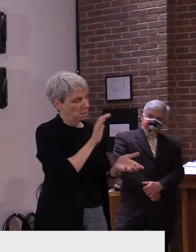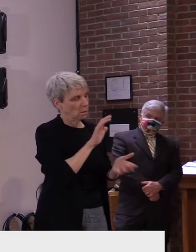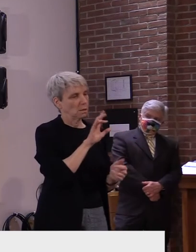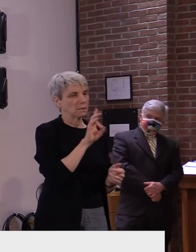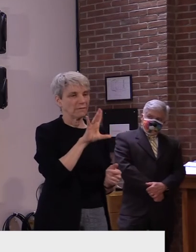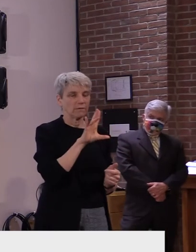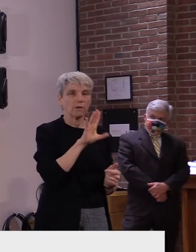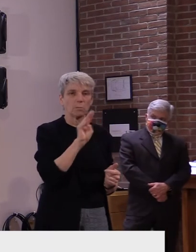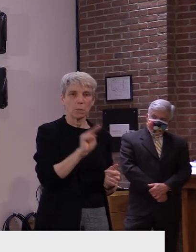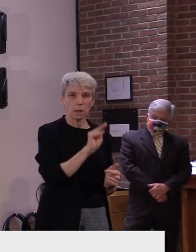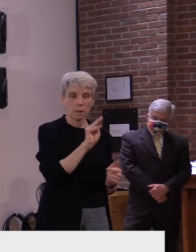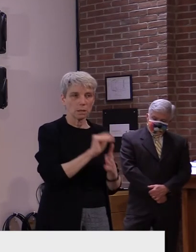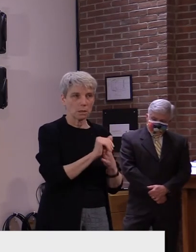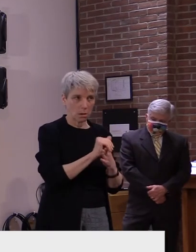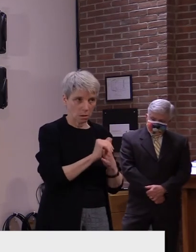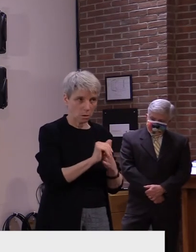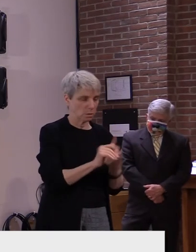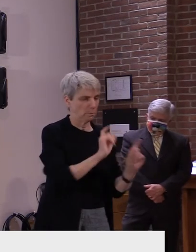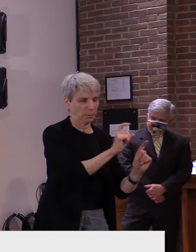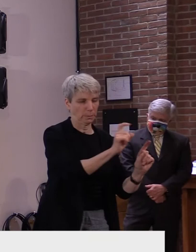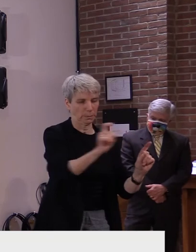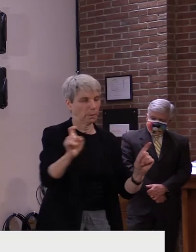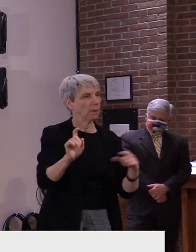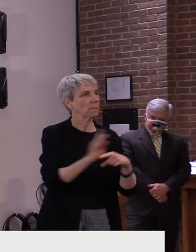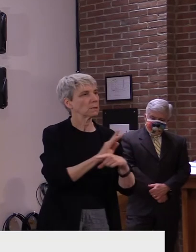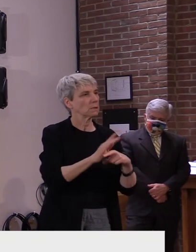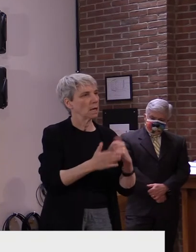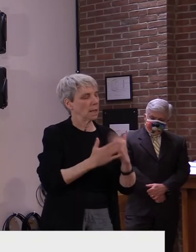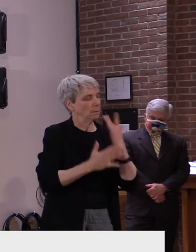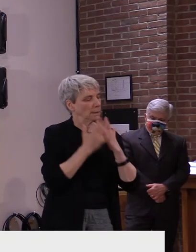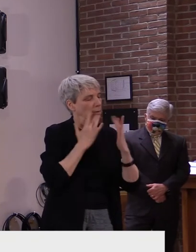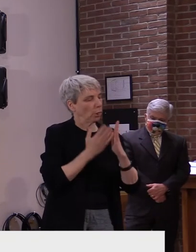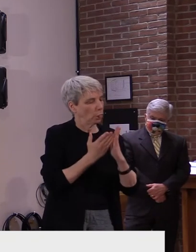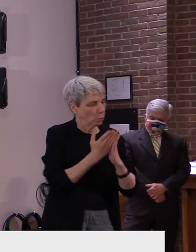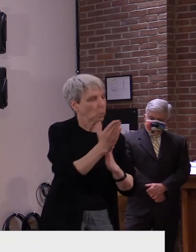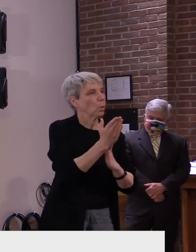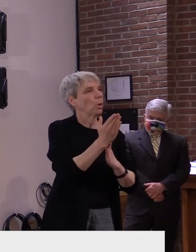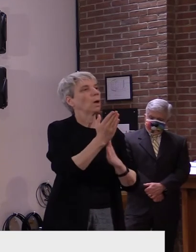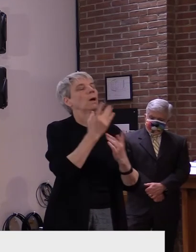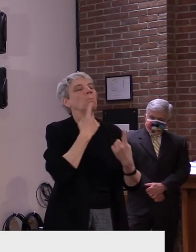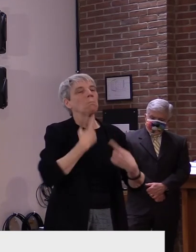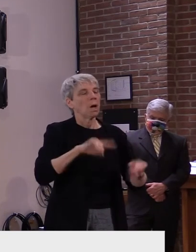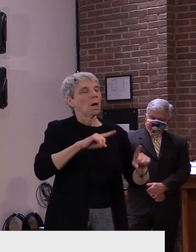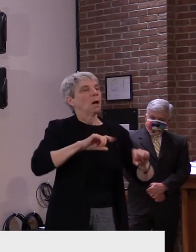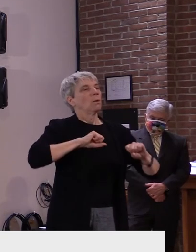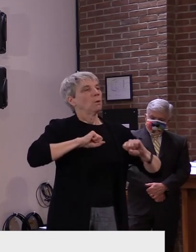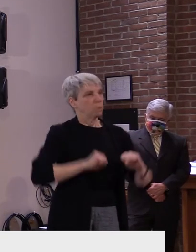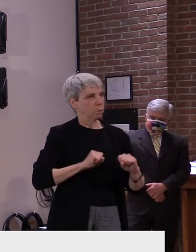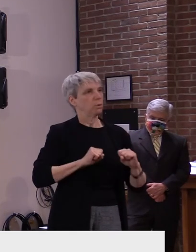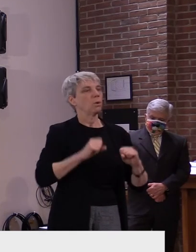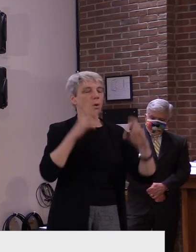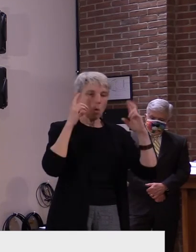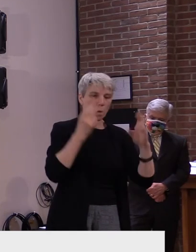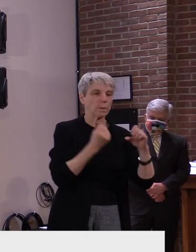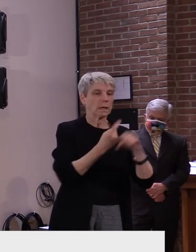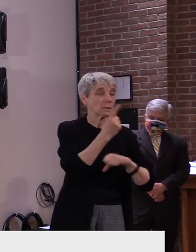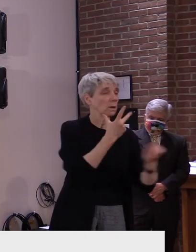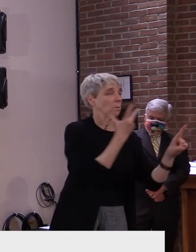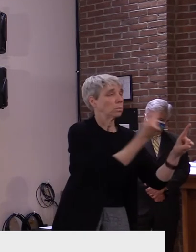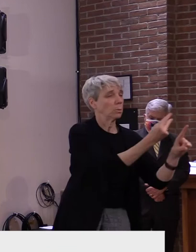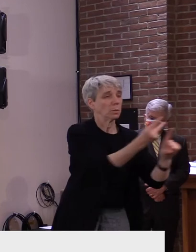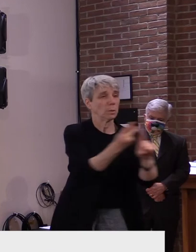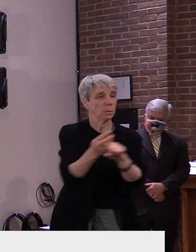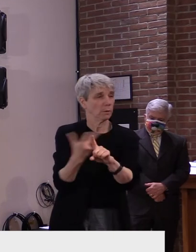businesses survive uh in the coming months again we'll get to the other side of this and be much stronger as a